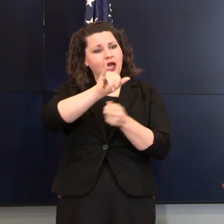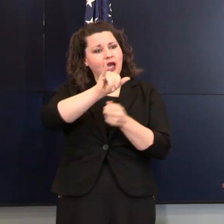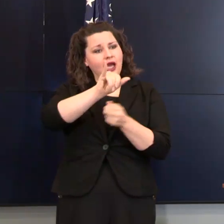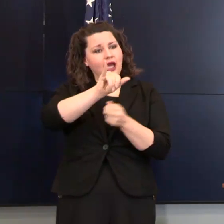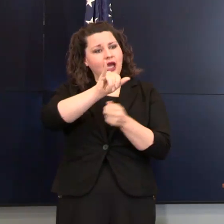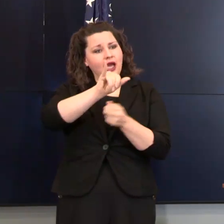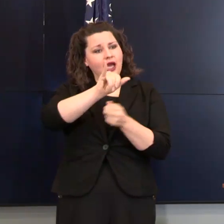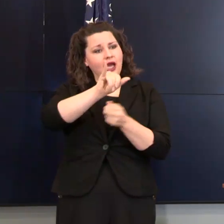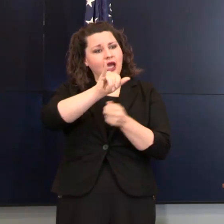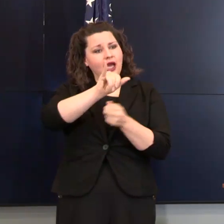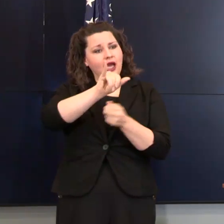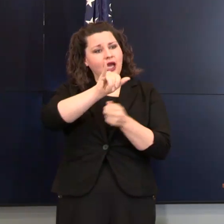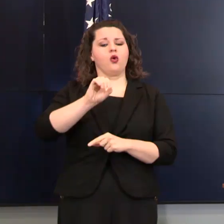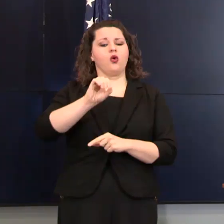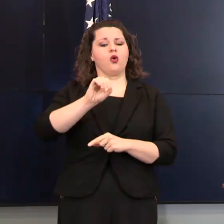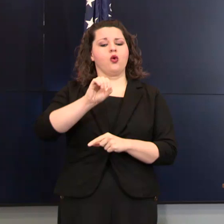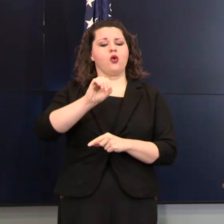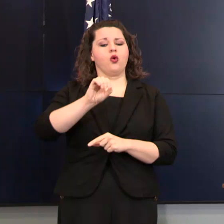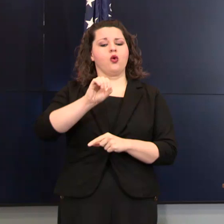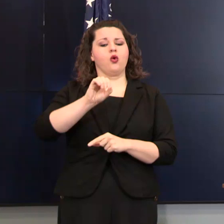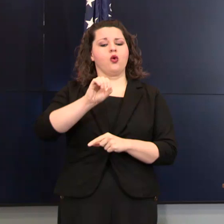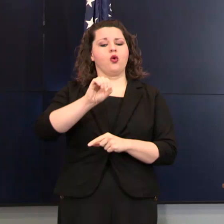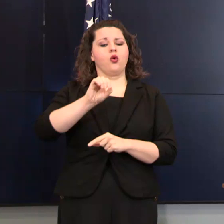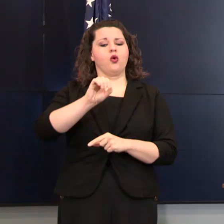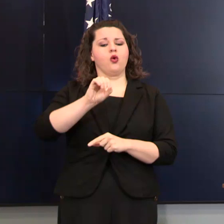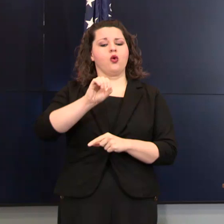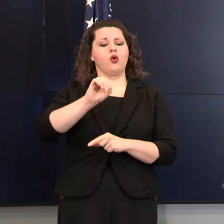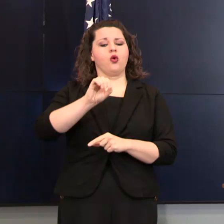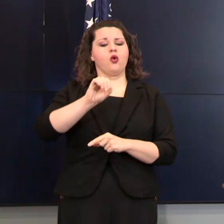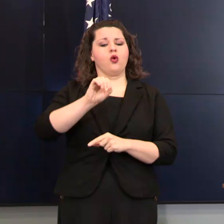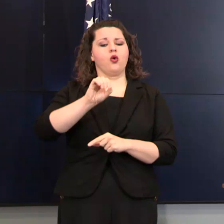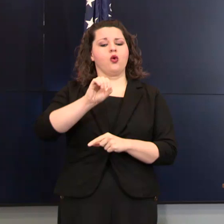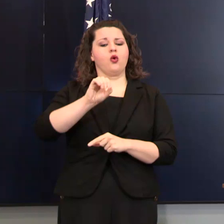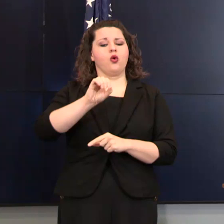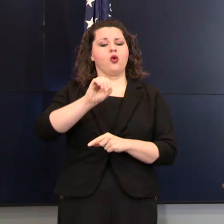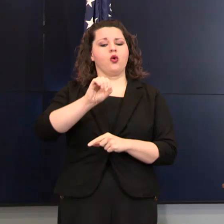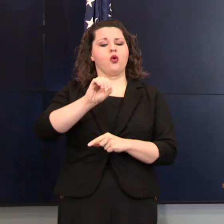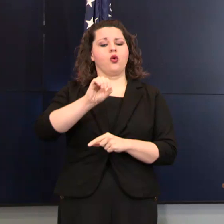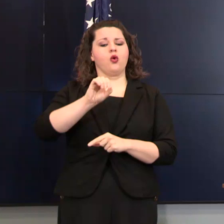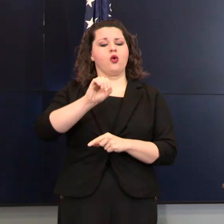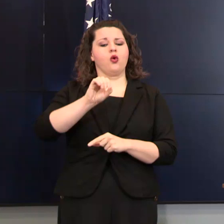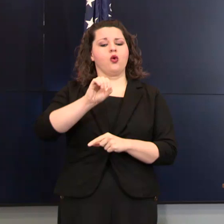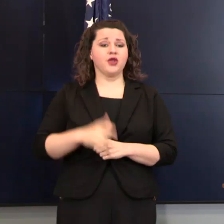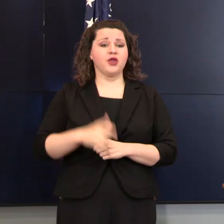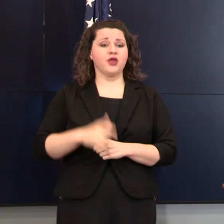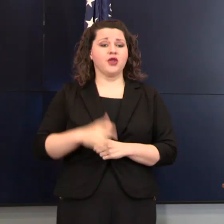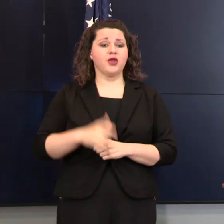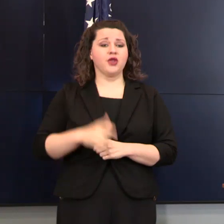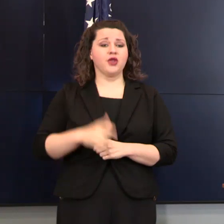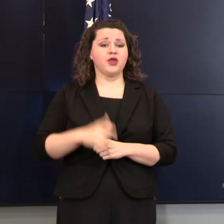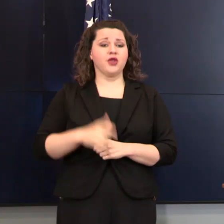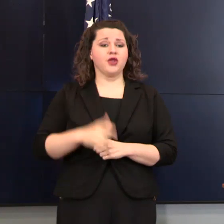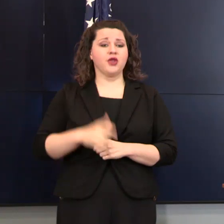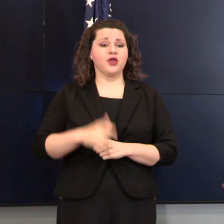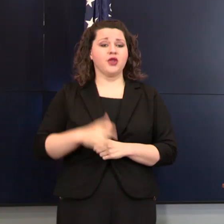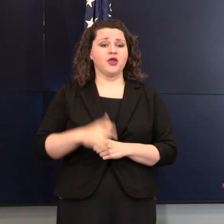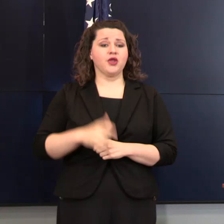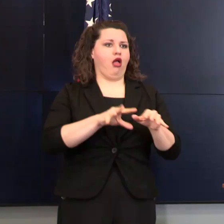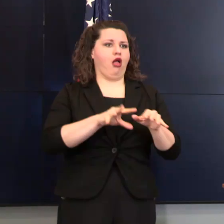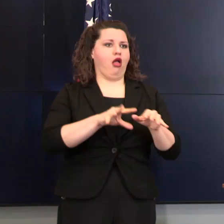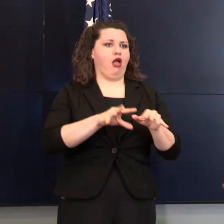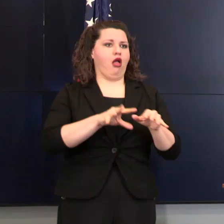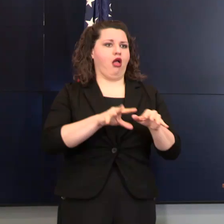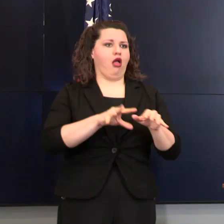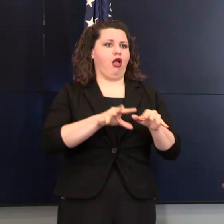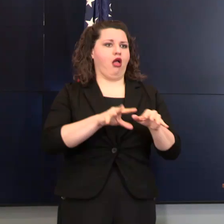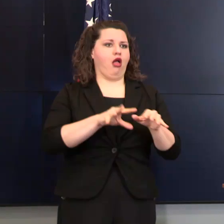are available for patient care. And just as a reminder again, for more information, including a breakdown of data by